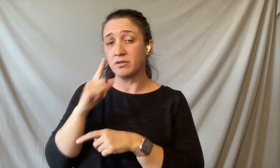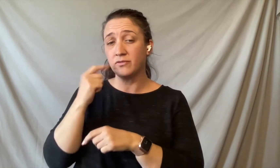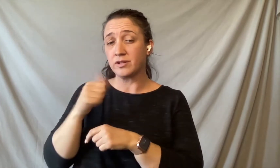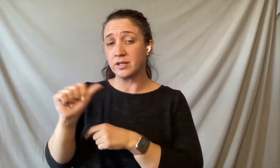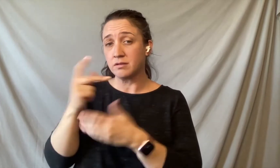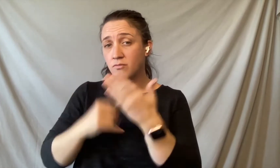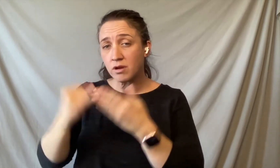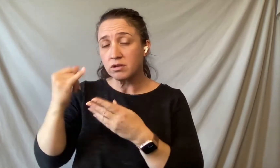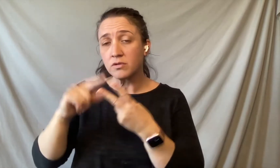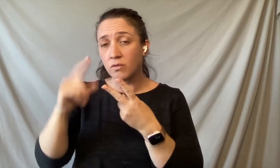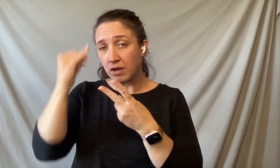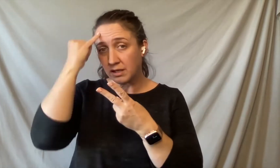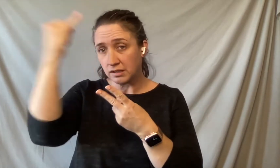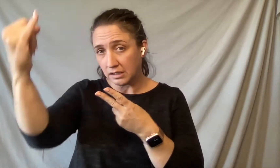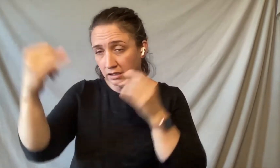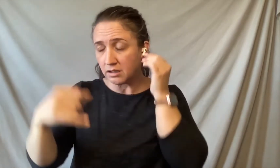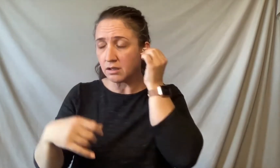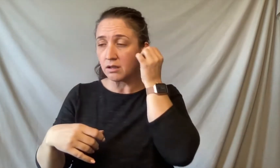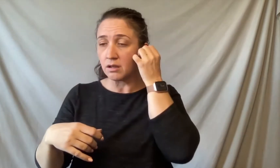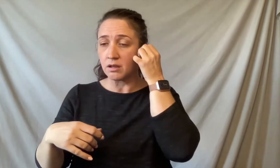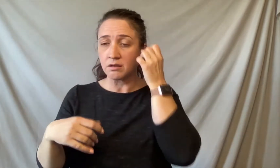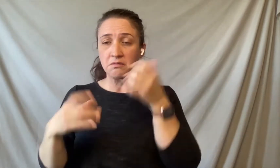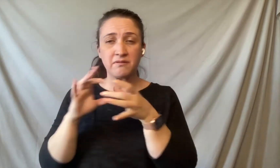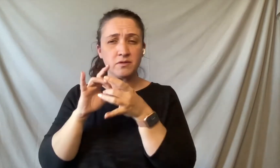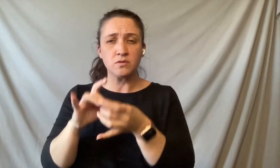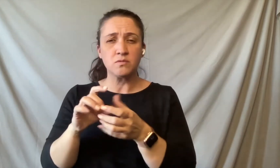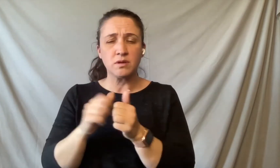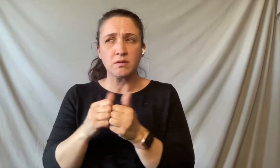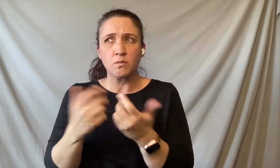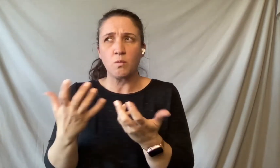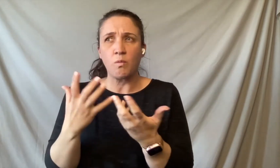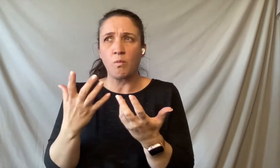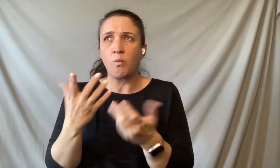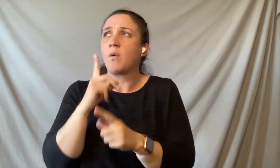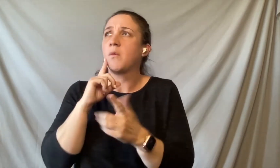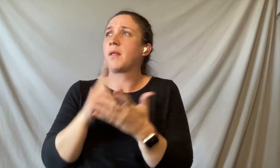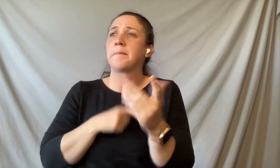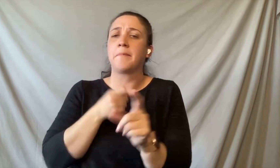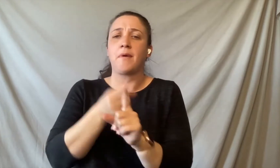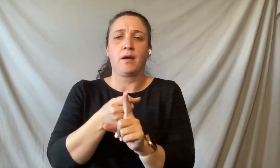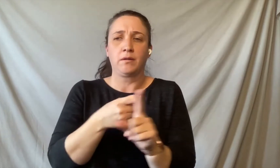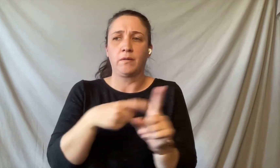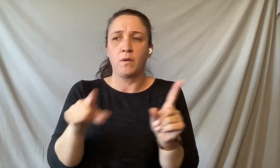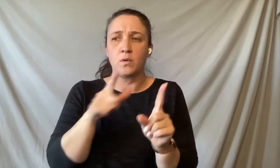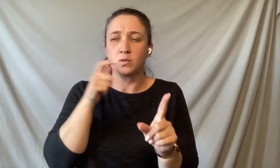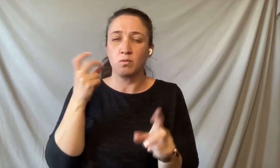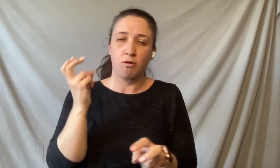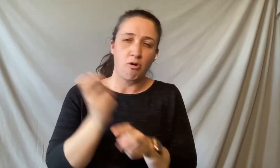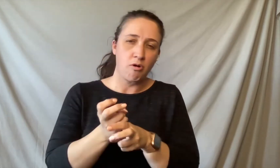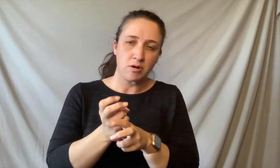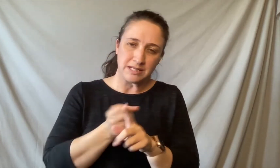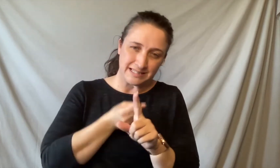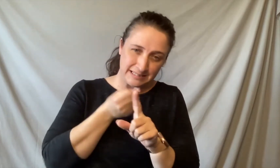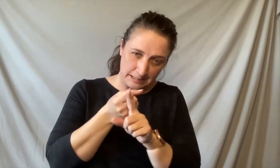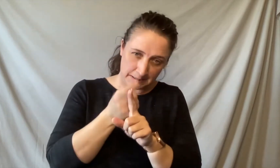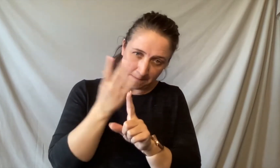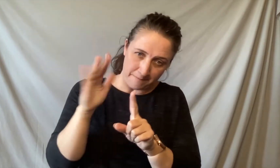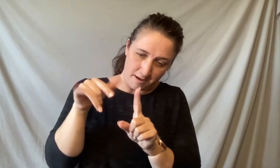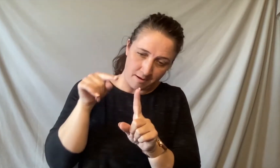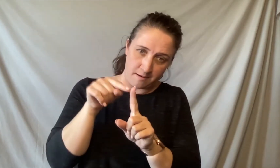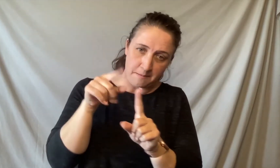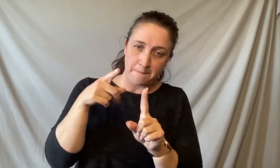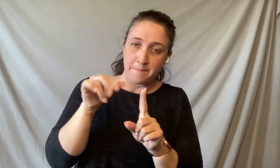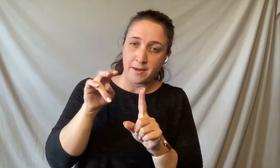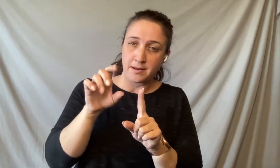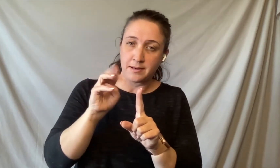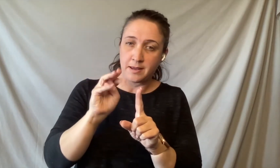idea having to do with what will make an impact on those hardest hit by the pandemic. So that addresses that point